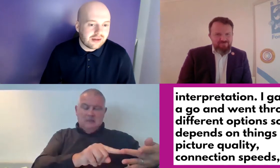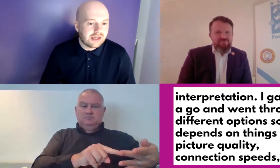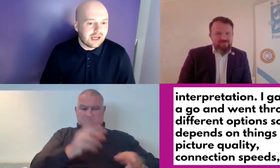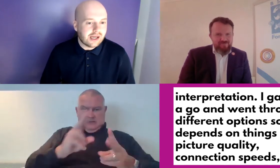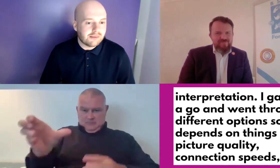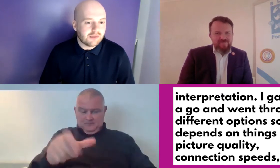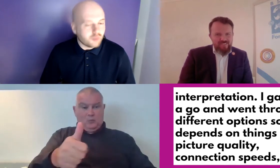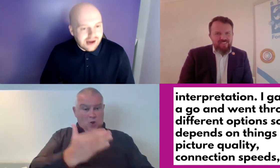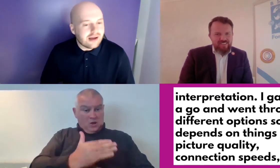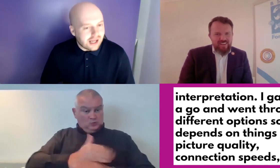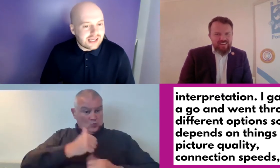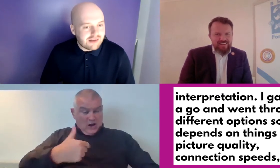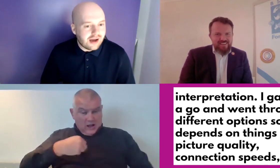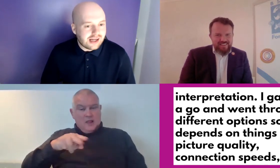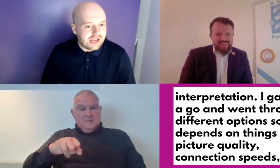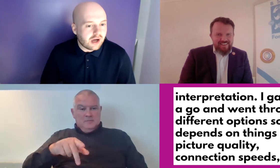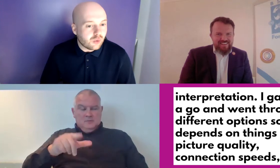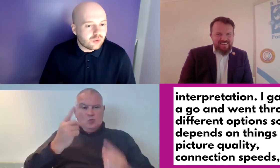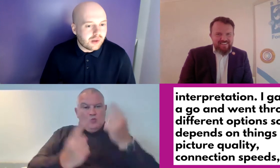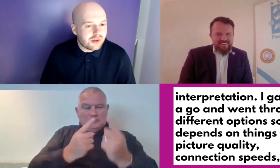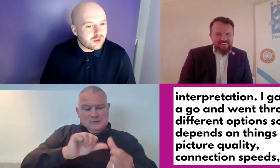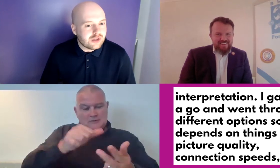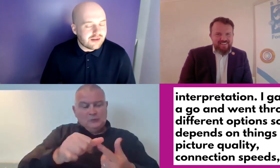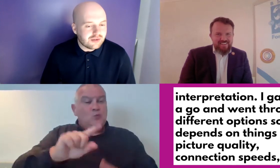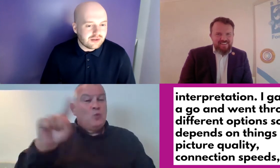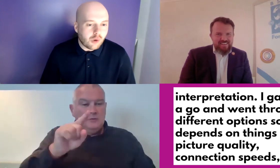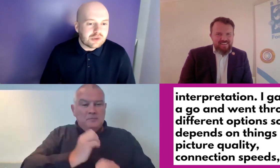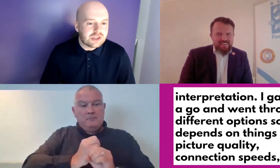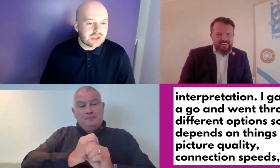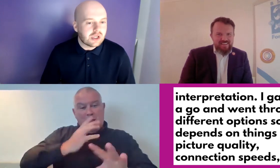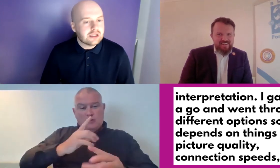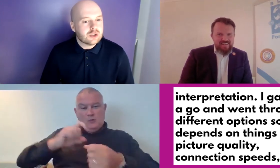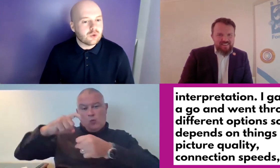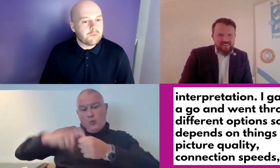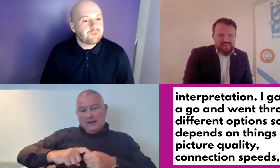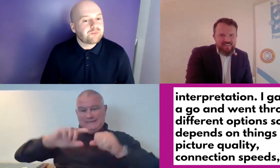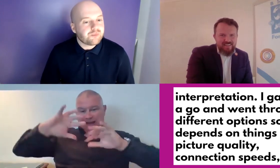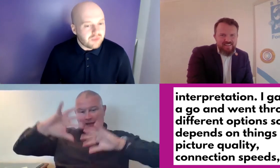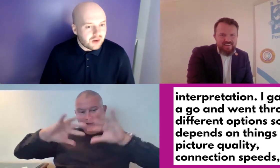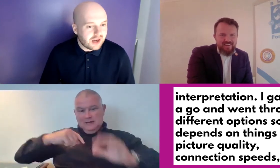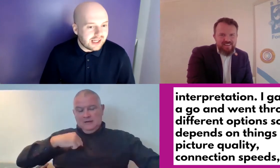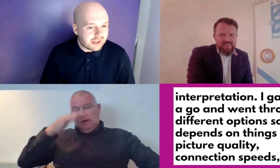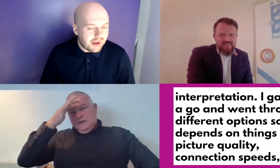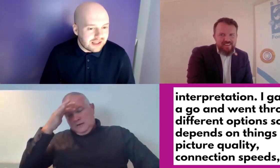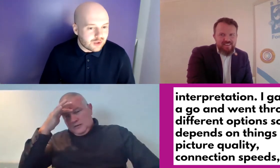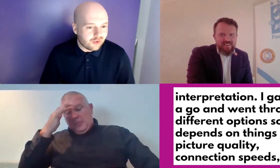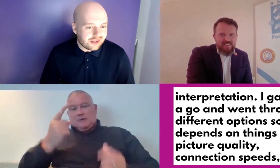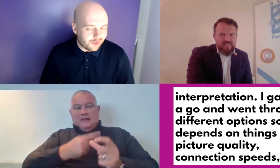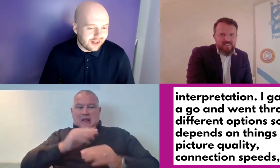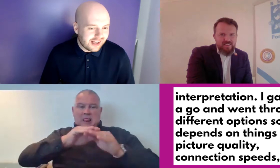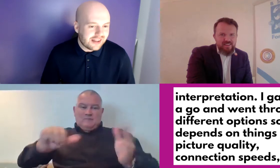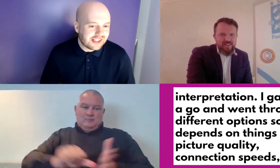there. And I gave it a go. I went through the different options. So it depends